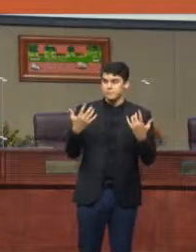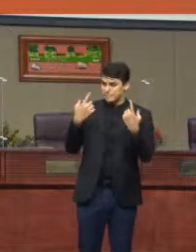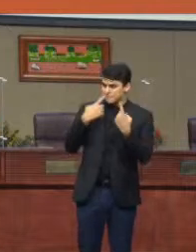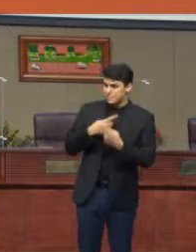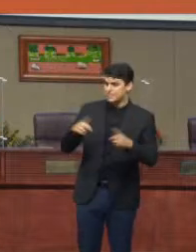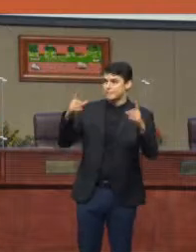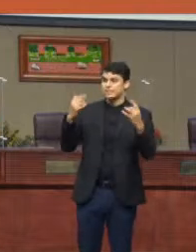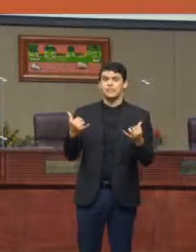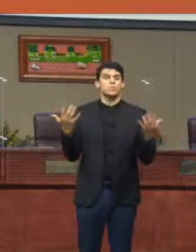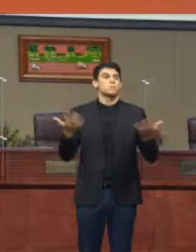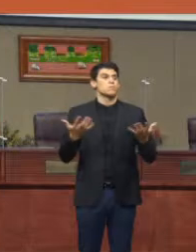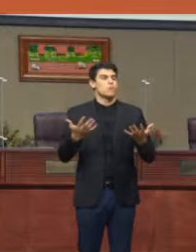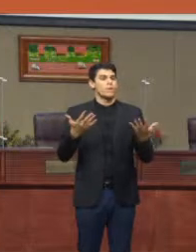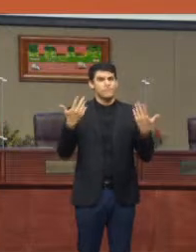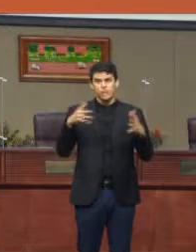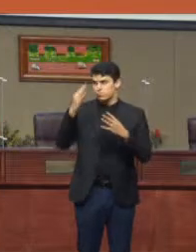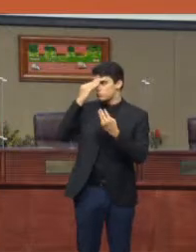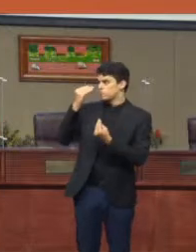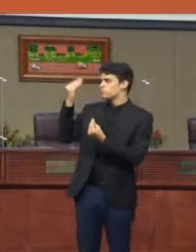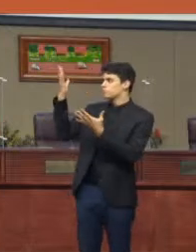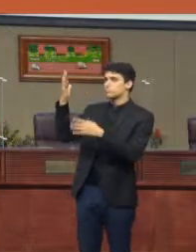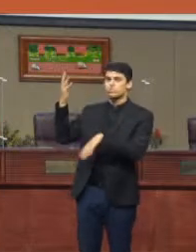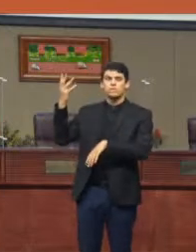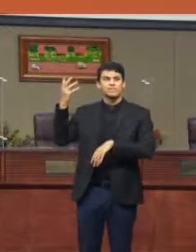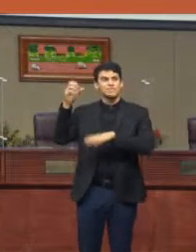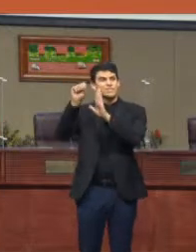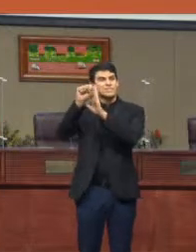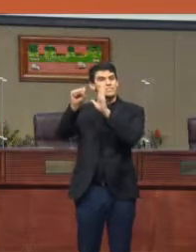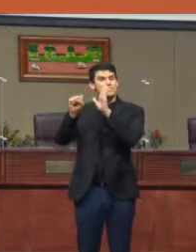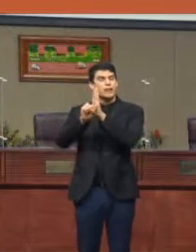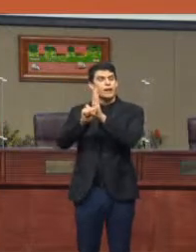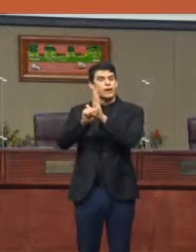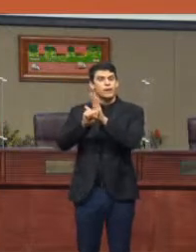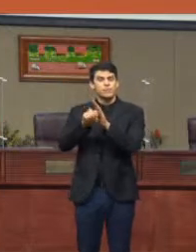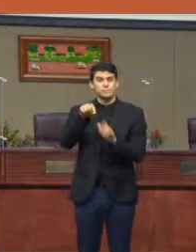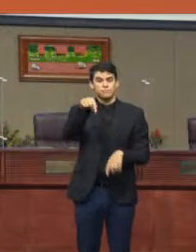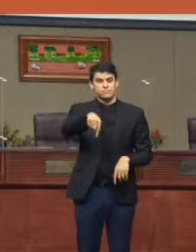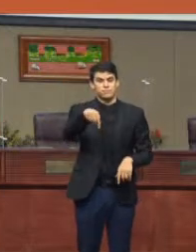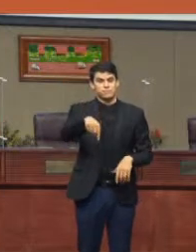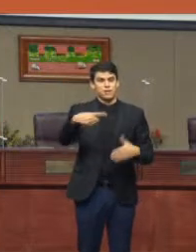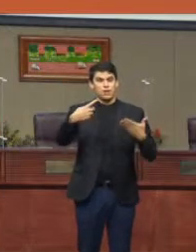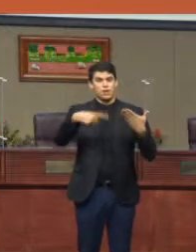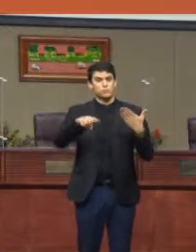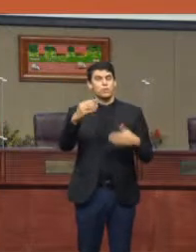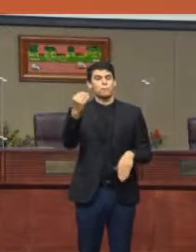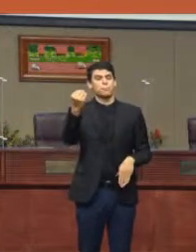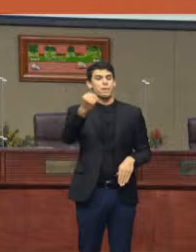we have notified the state that beginning on Monday, March the